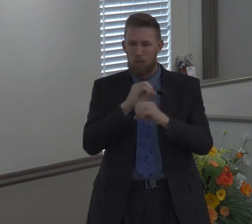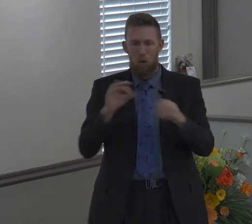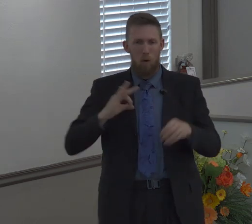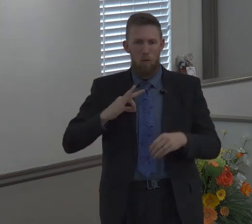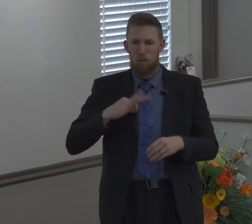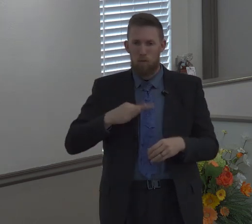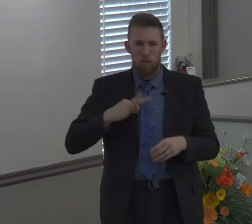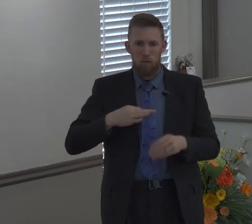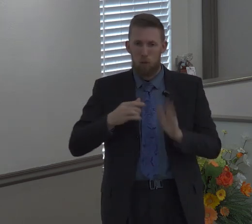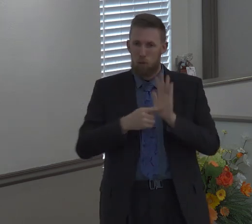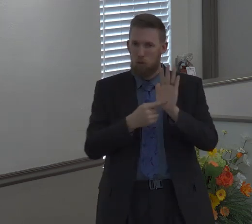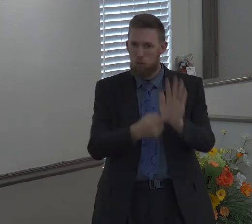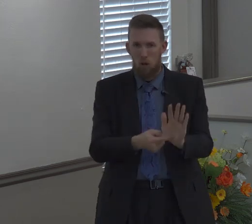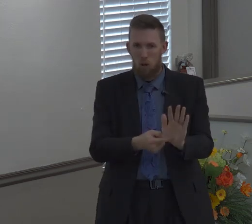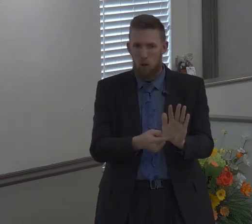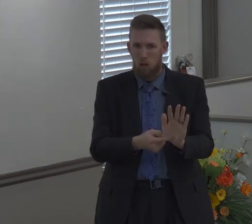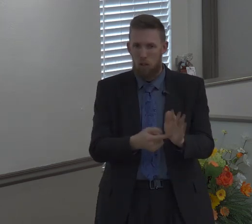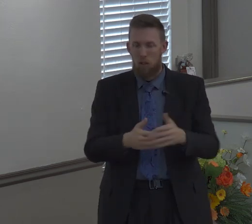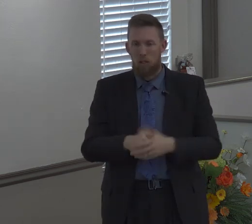genuine salvation.